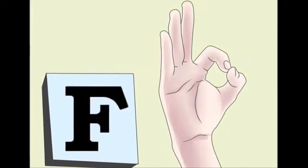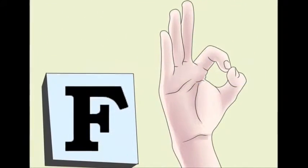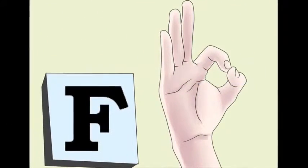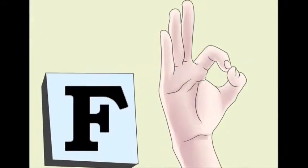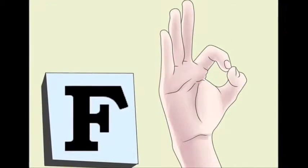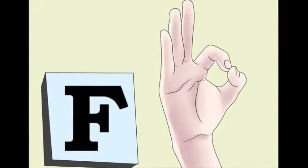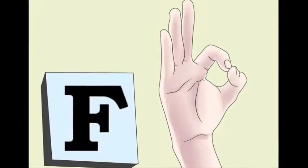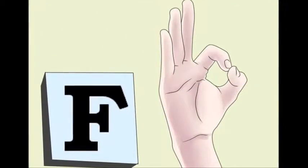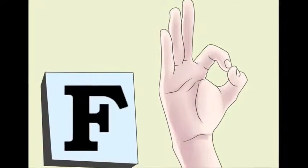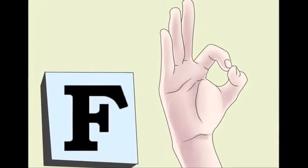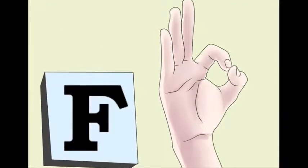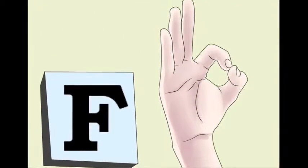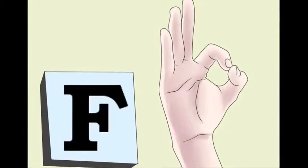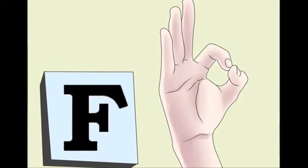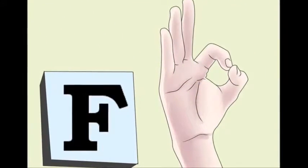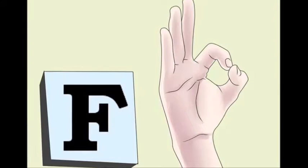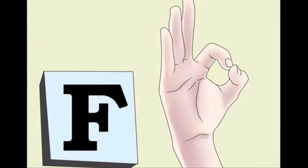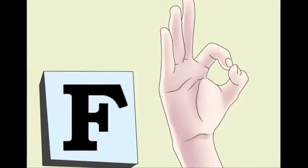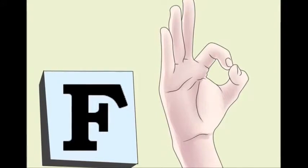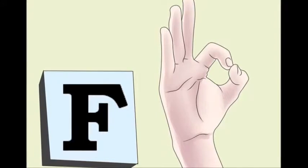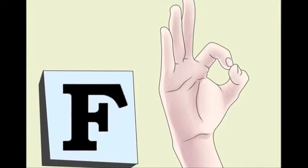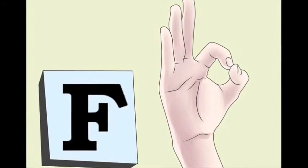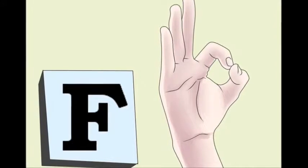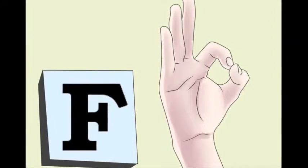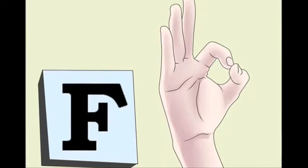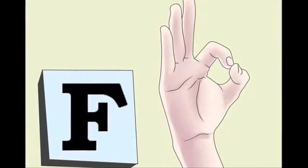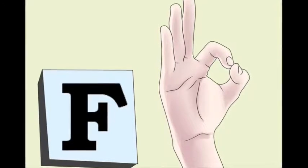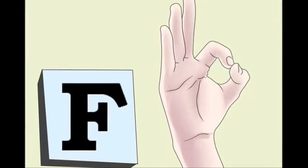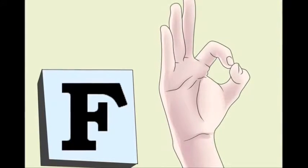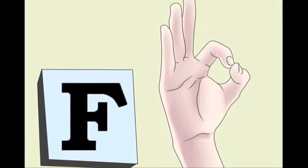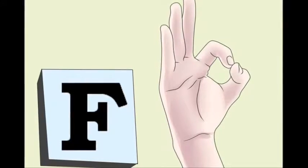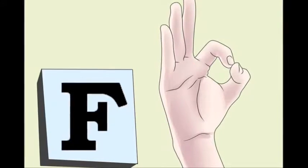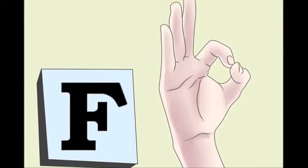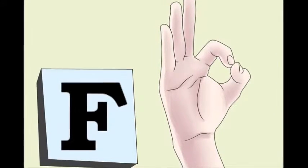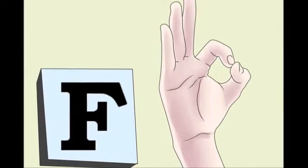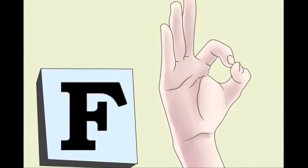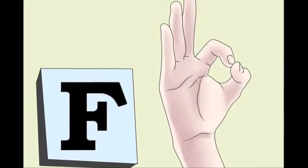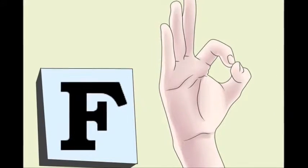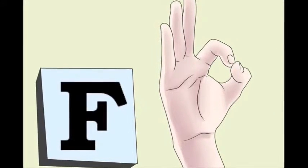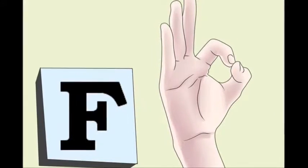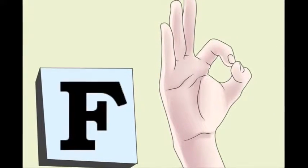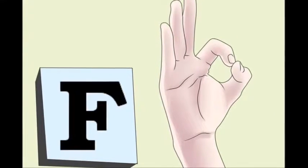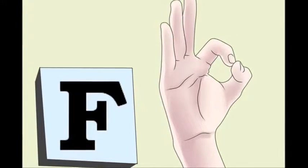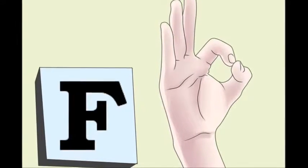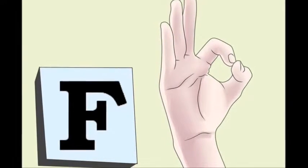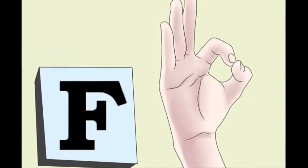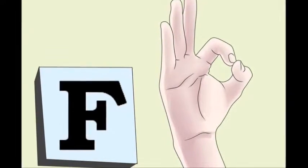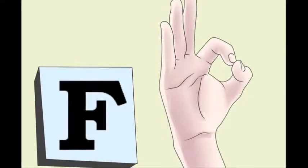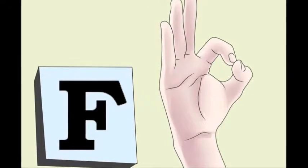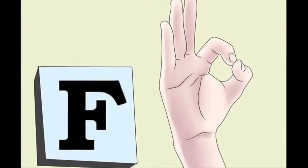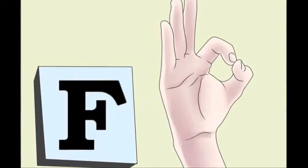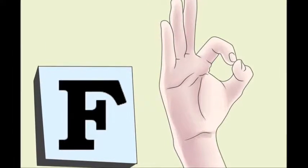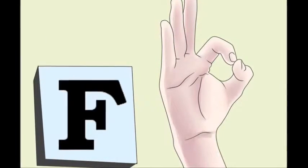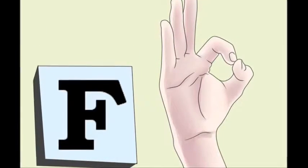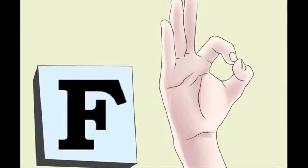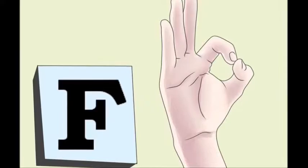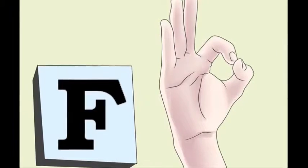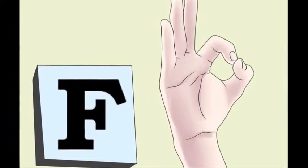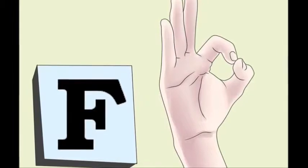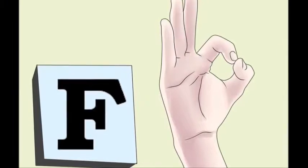stand move your tombe over tout side of your. B. Puis your finge al straight up to shin antenne ban your